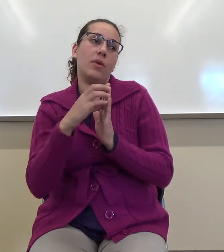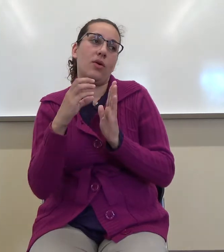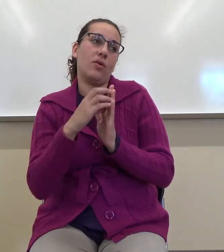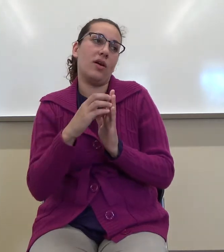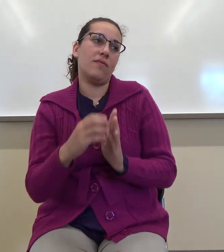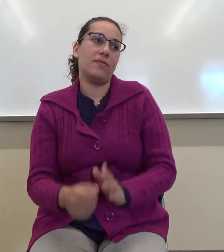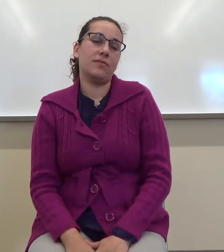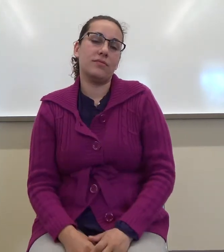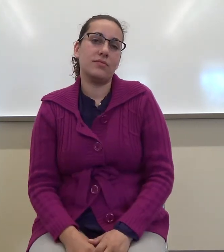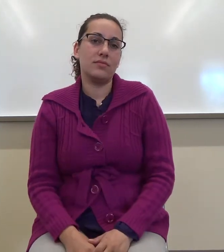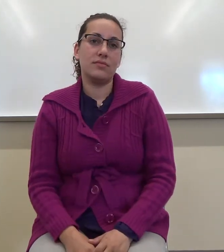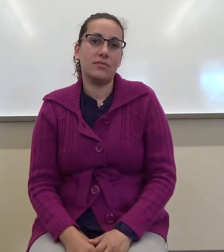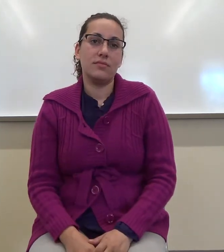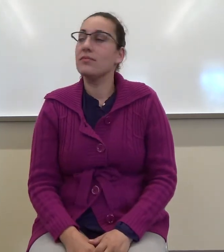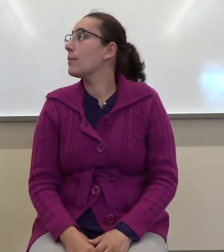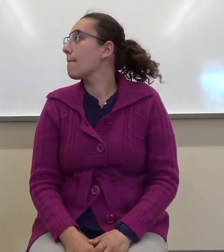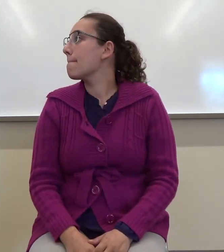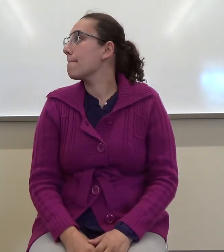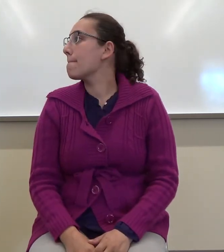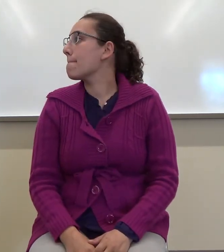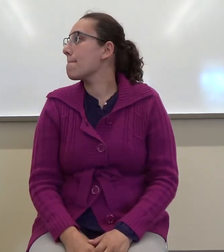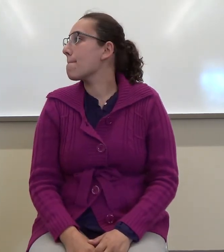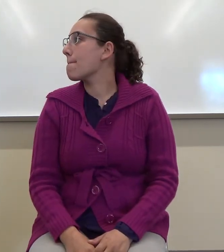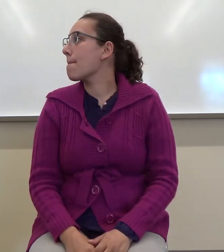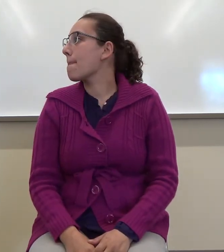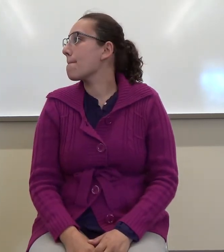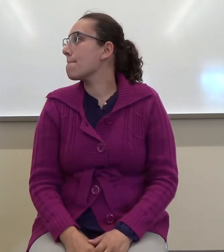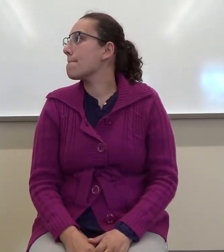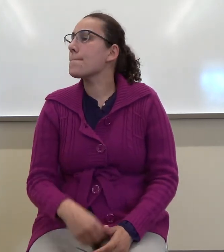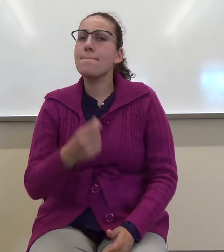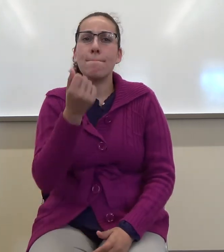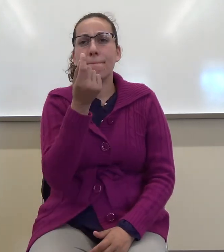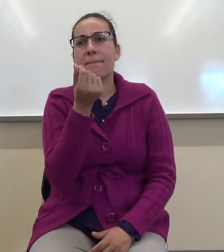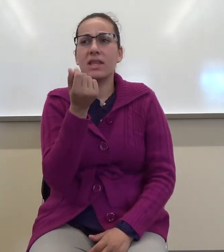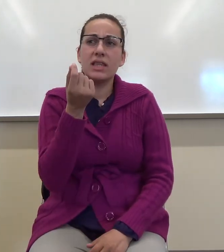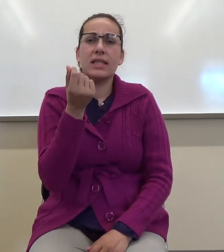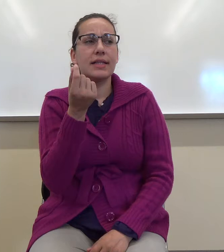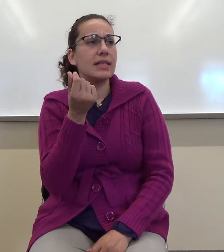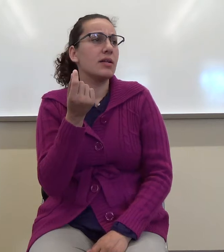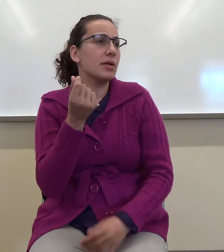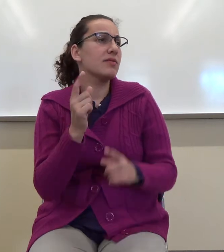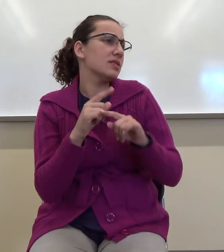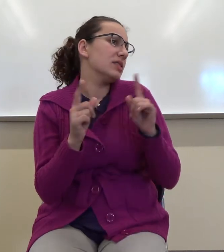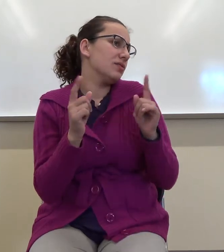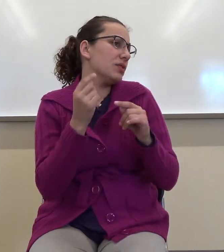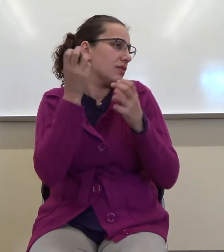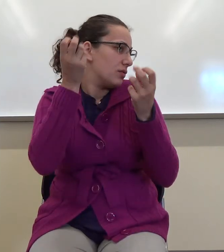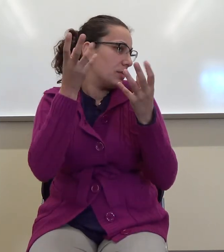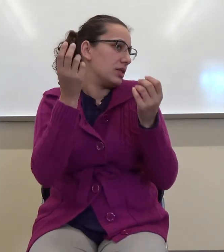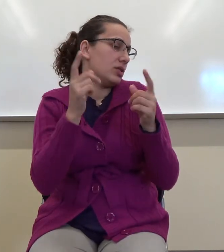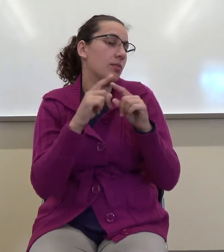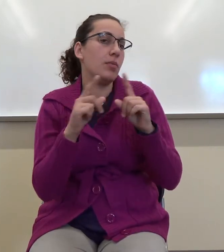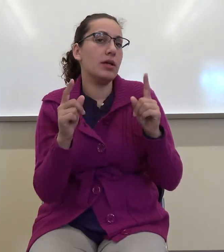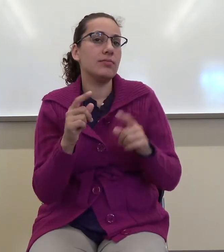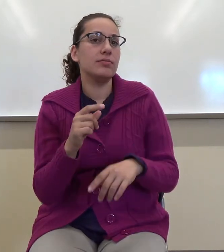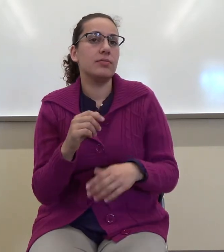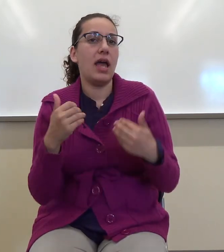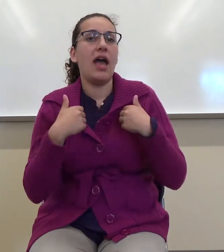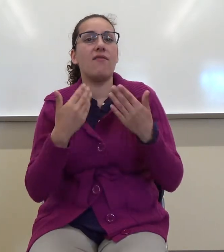we have some, it's presented a little bit different way, but we have some prior knowledge of it. Okay. It seems,